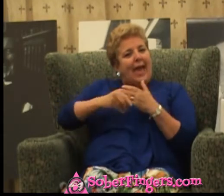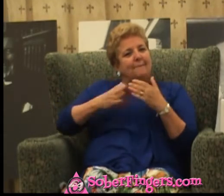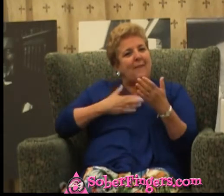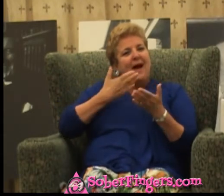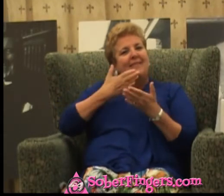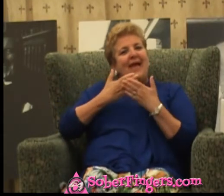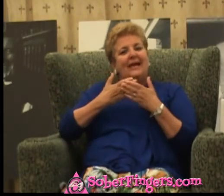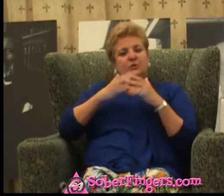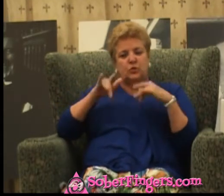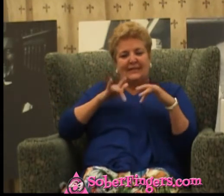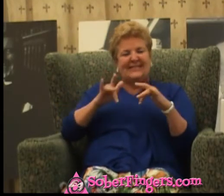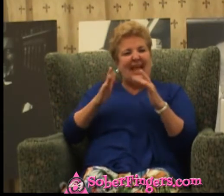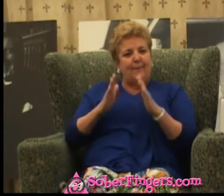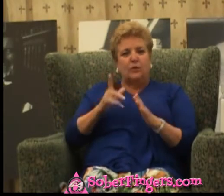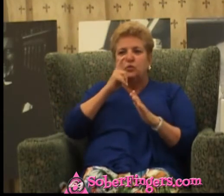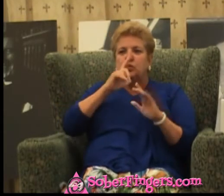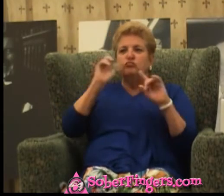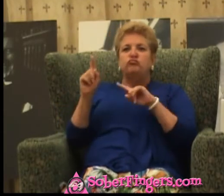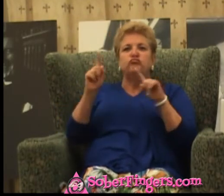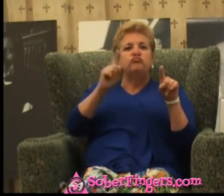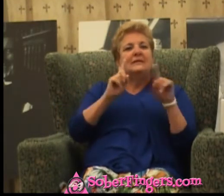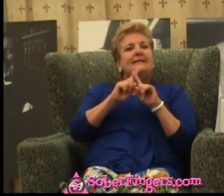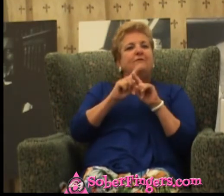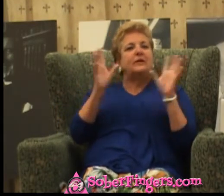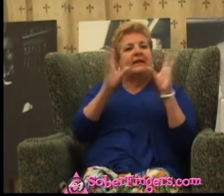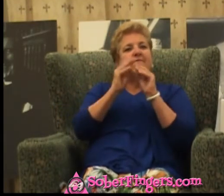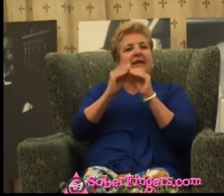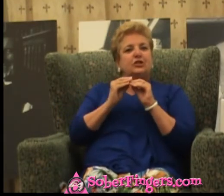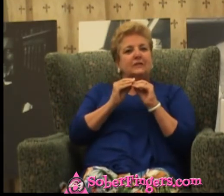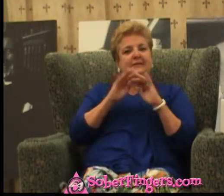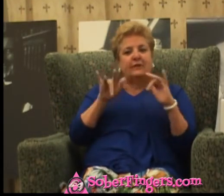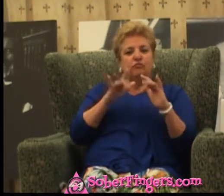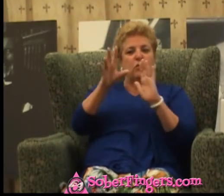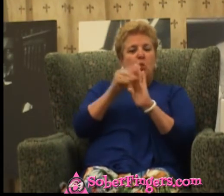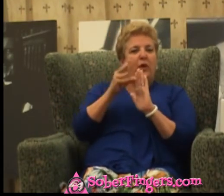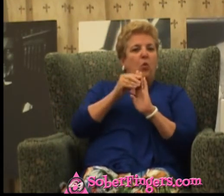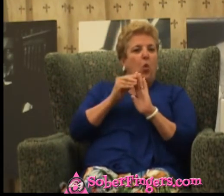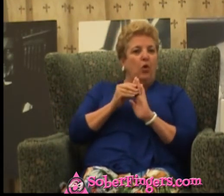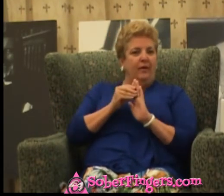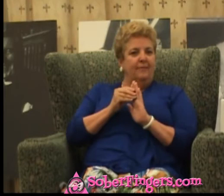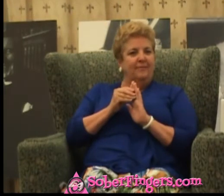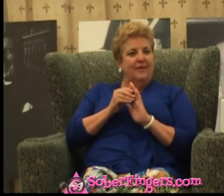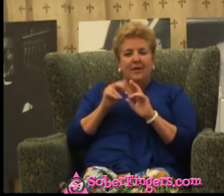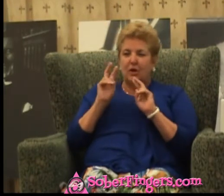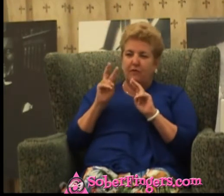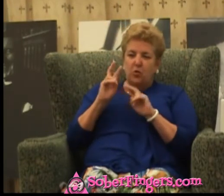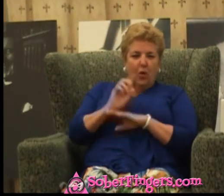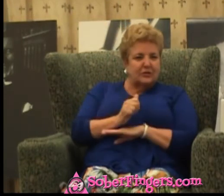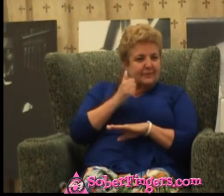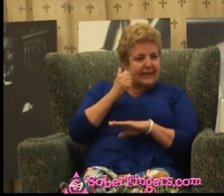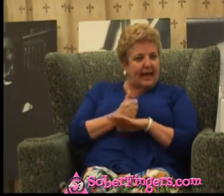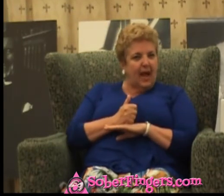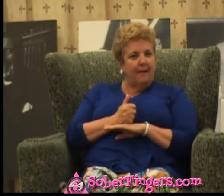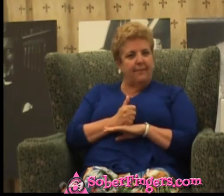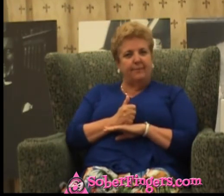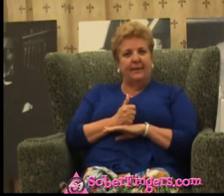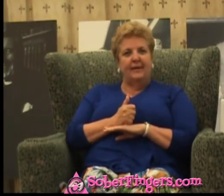to these various conventions. If you ever watch them setting up and operating and being there the whole